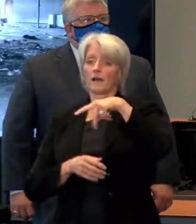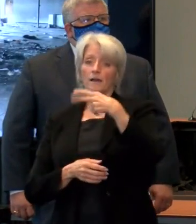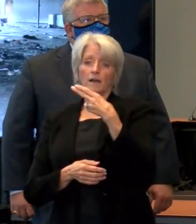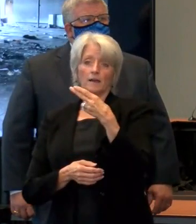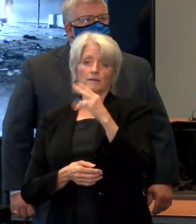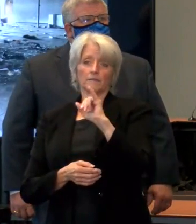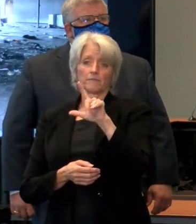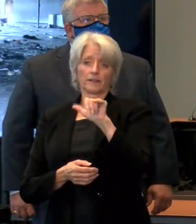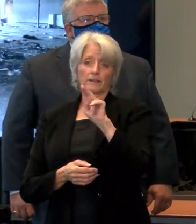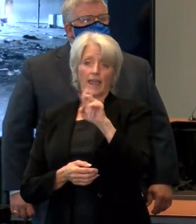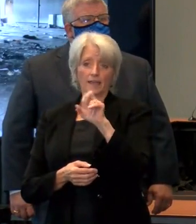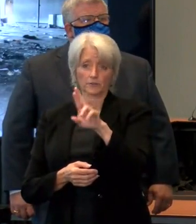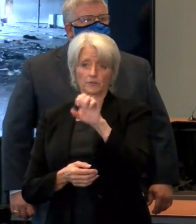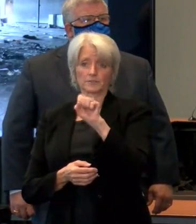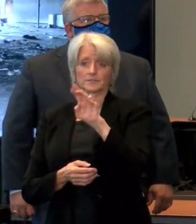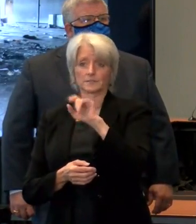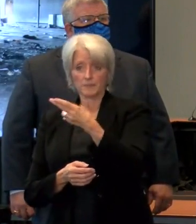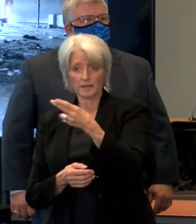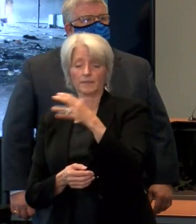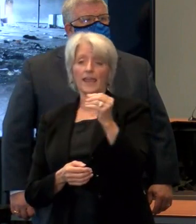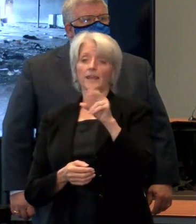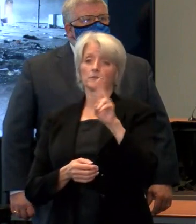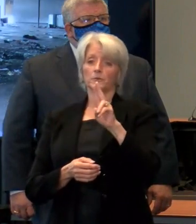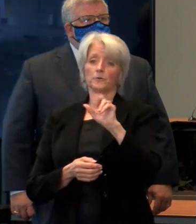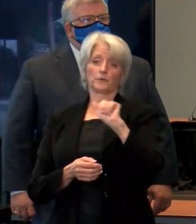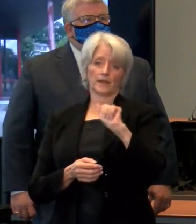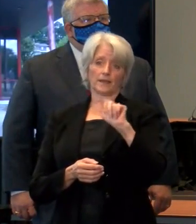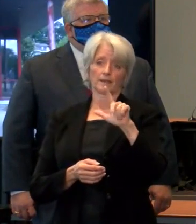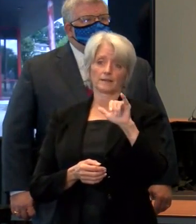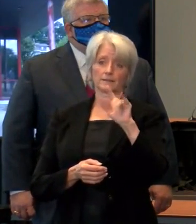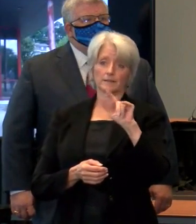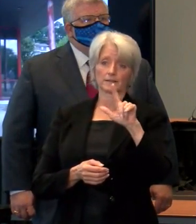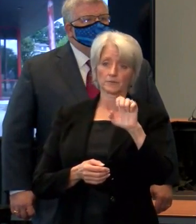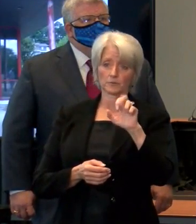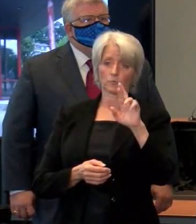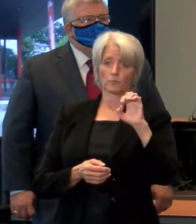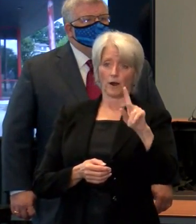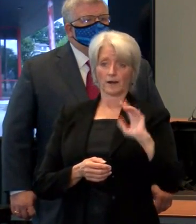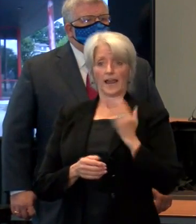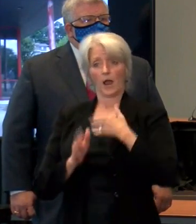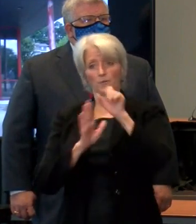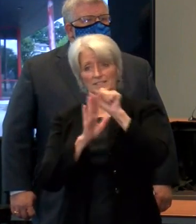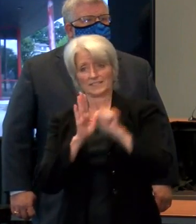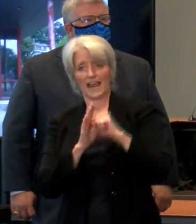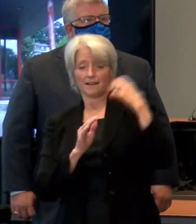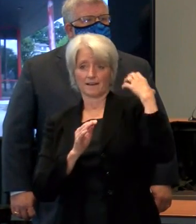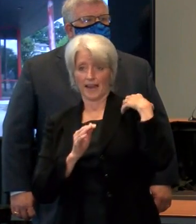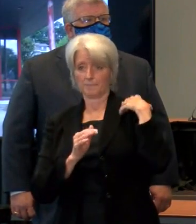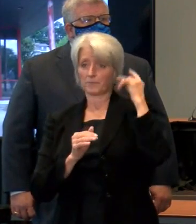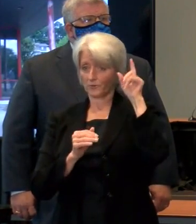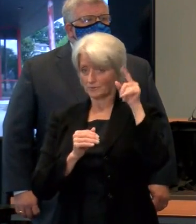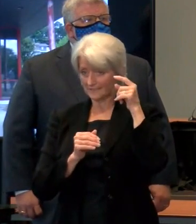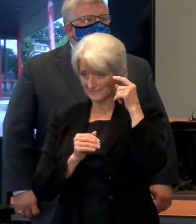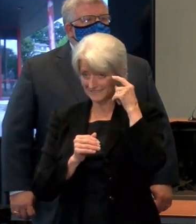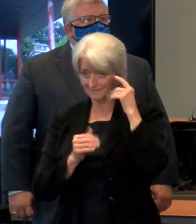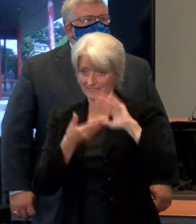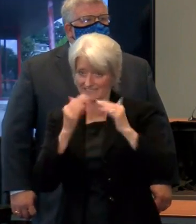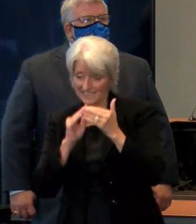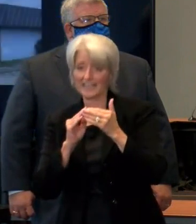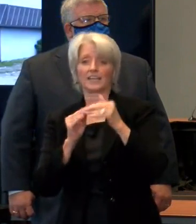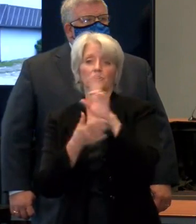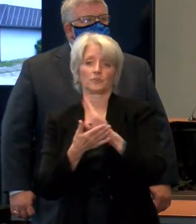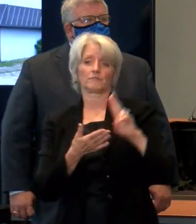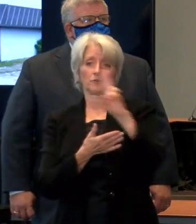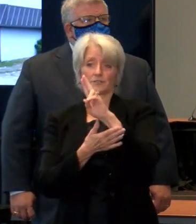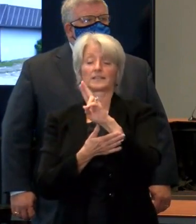College, or whether it is also UA Little Rock, which is our state's capital city university. Now today we have Chancellor Christy